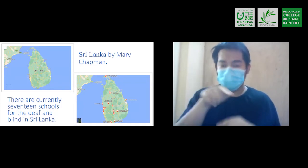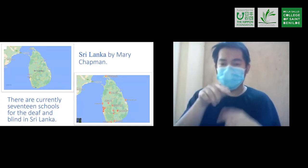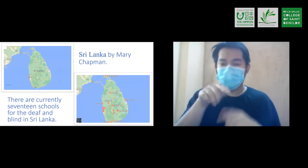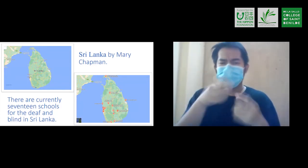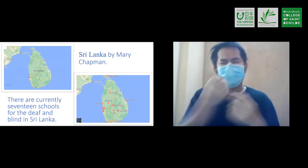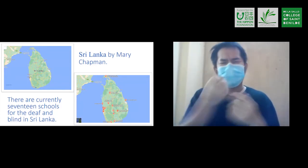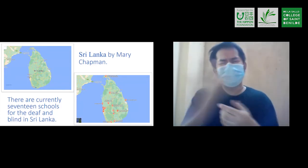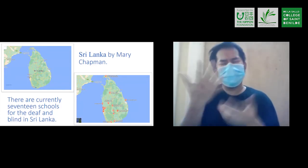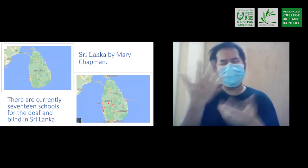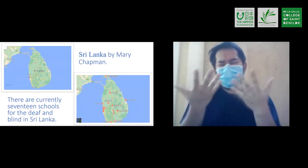Mary